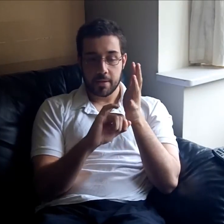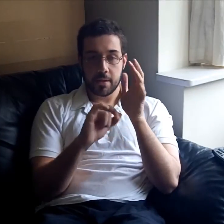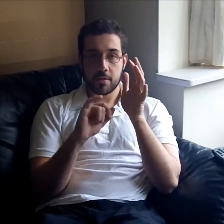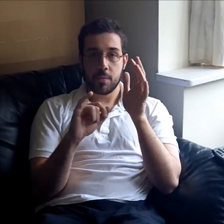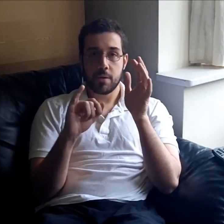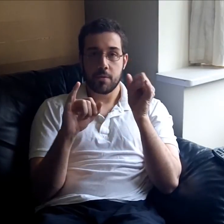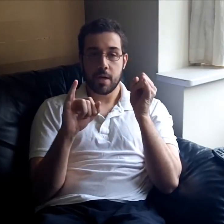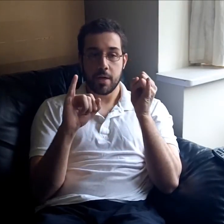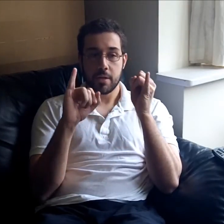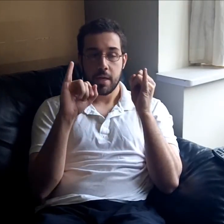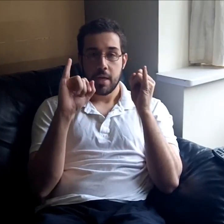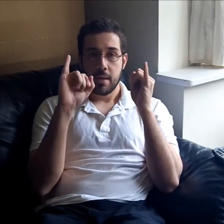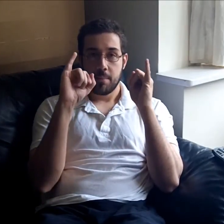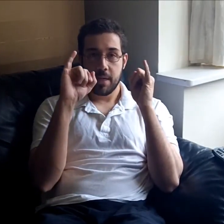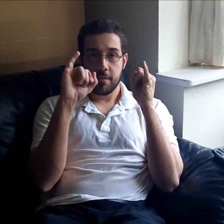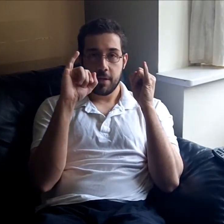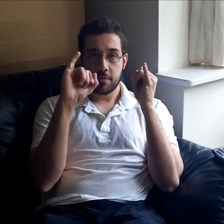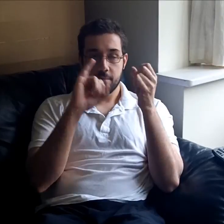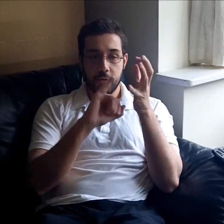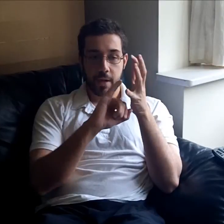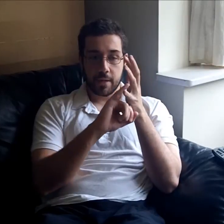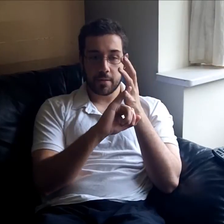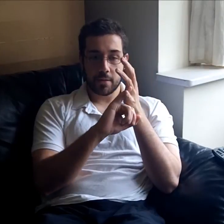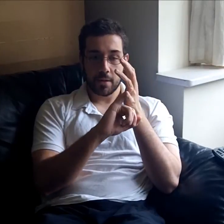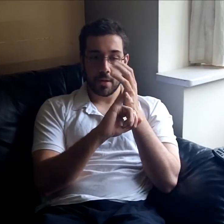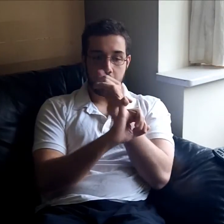S is a weird one, guys. Pinky fingers from both hands,